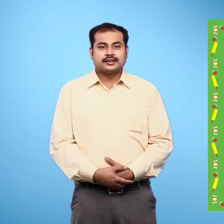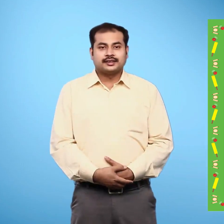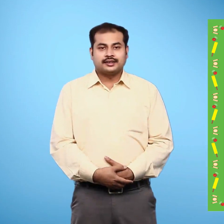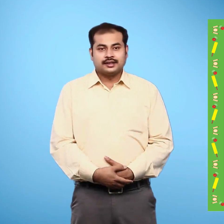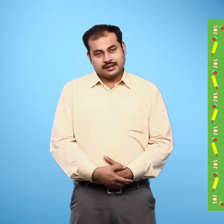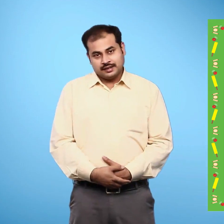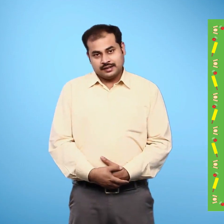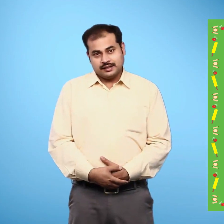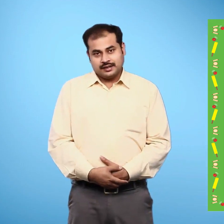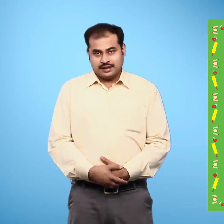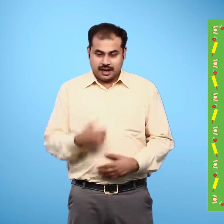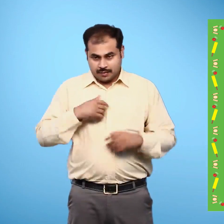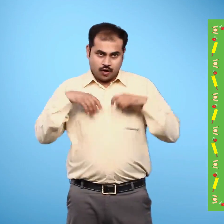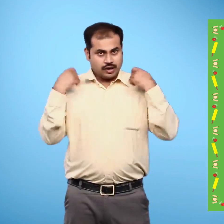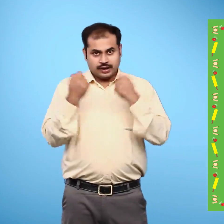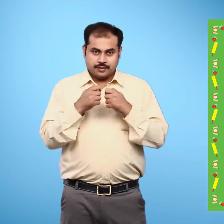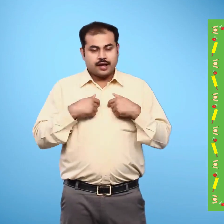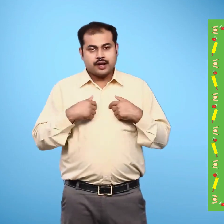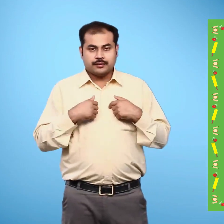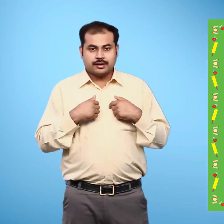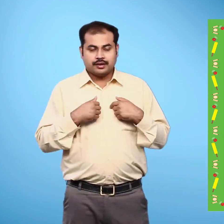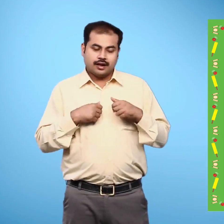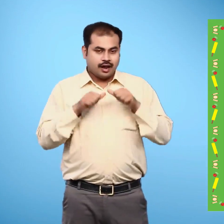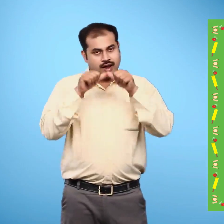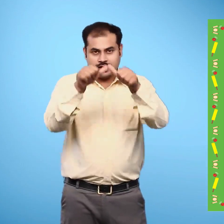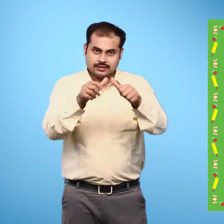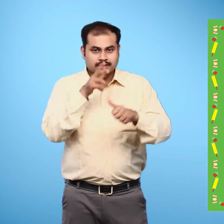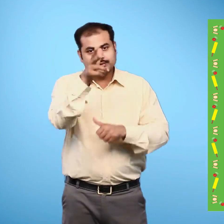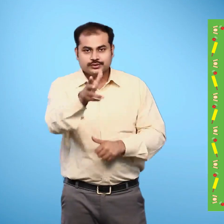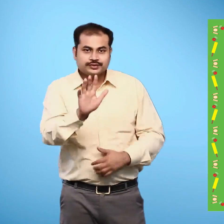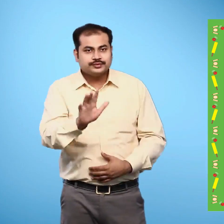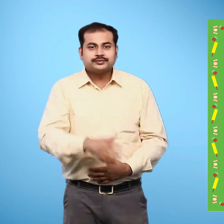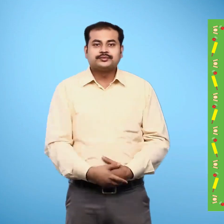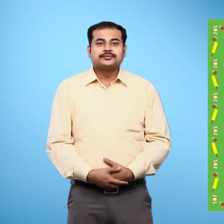We guess its name and win the game.